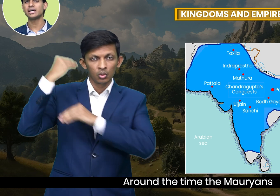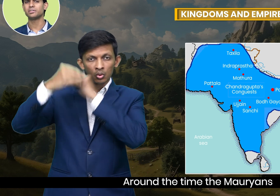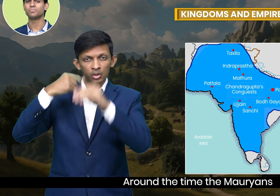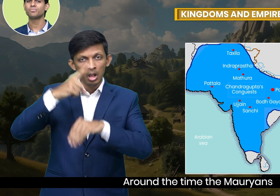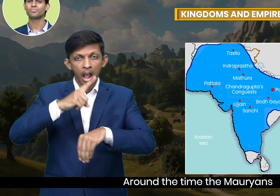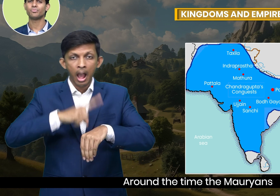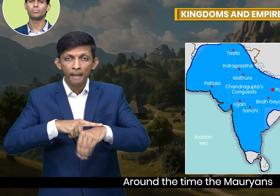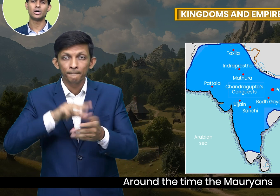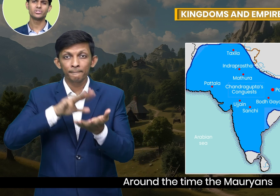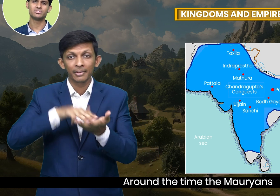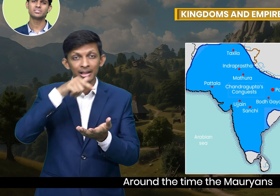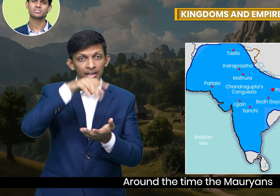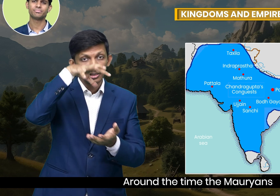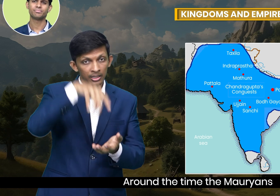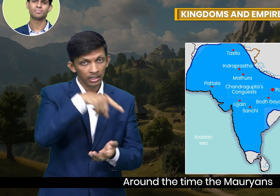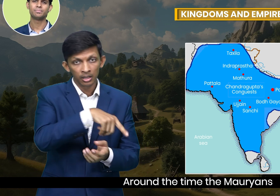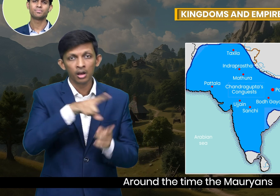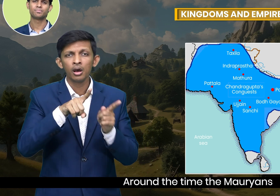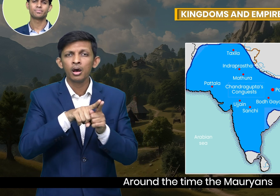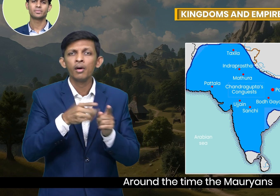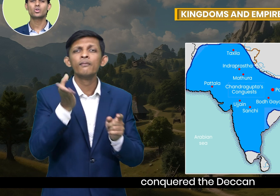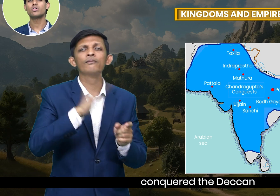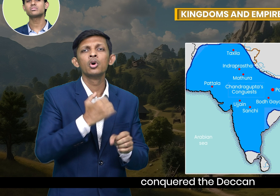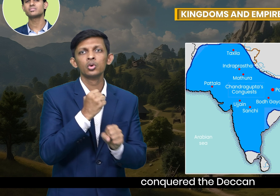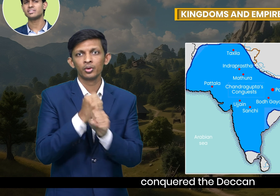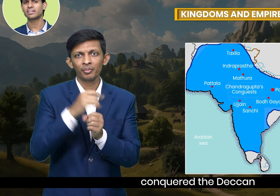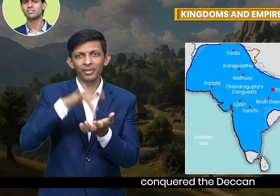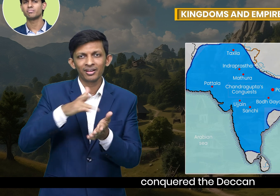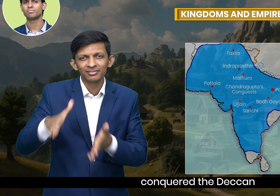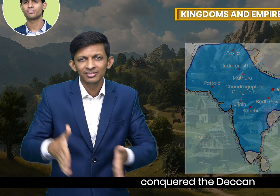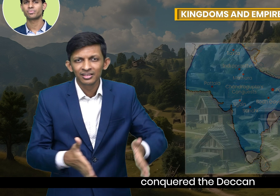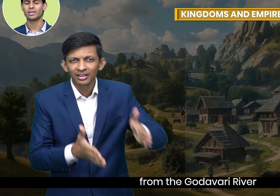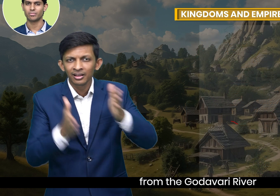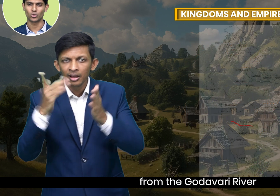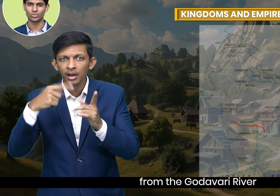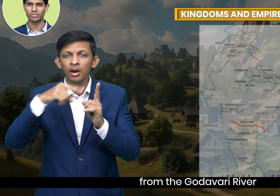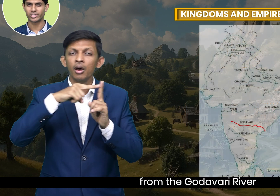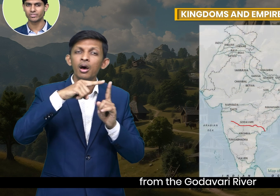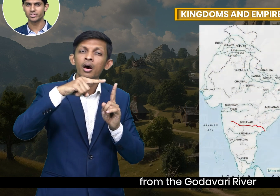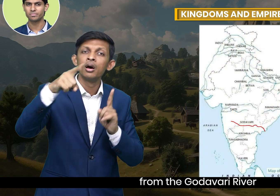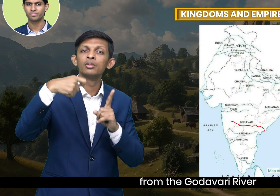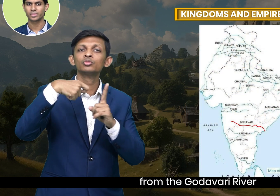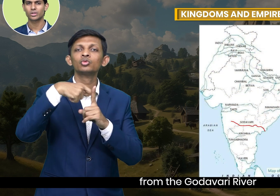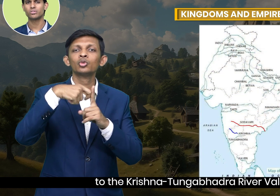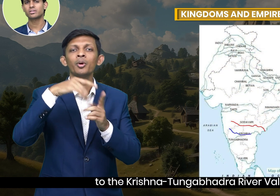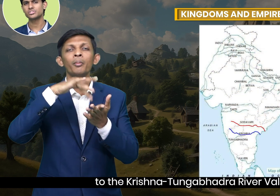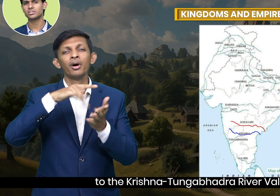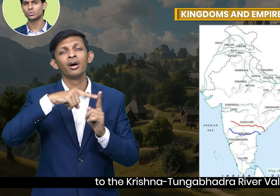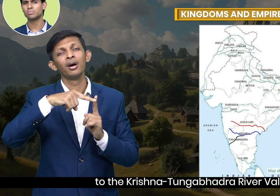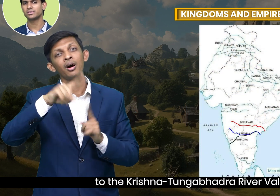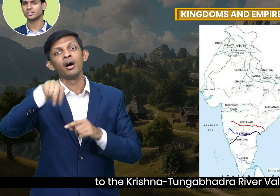Around the time, the Mauryans conquered the Deccan from the Godavari River to